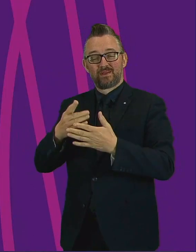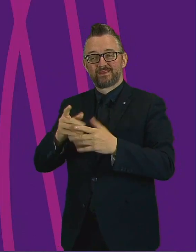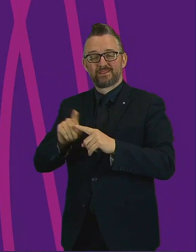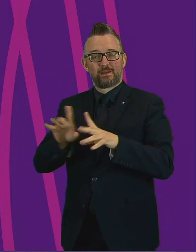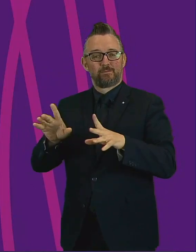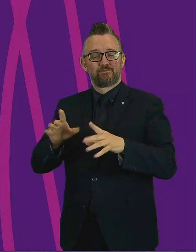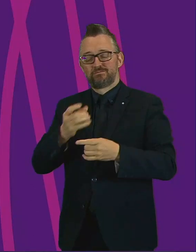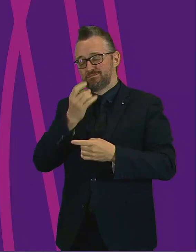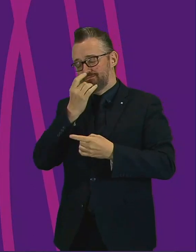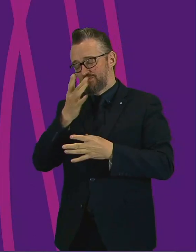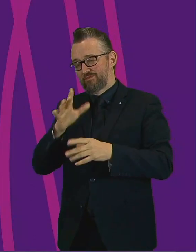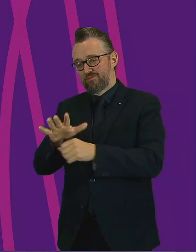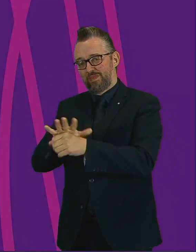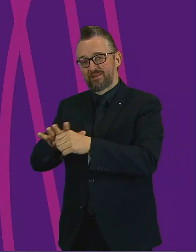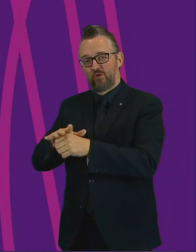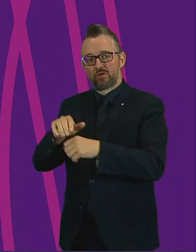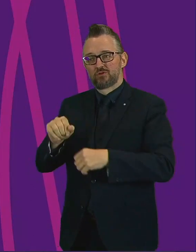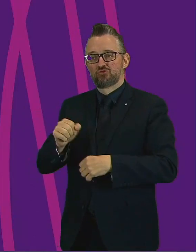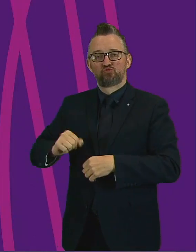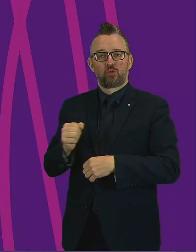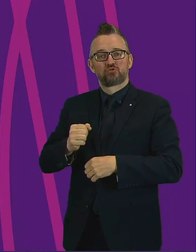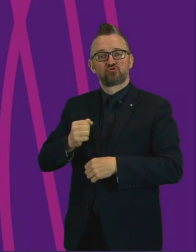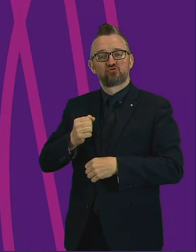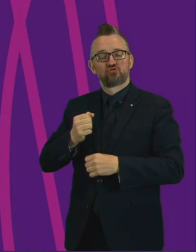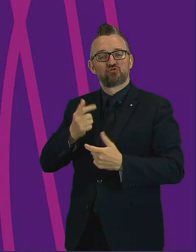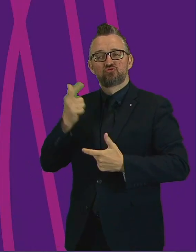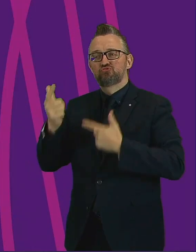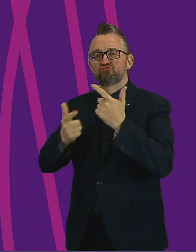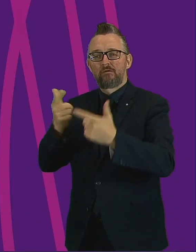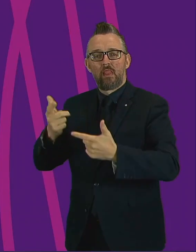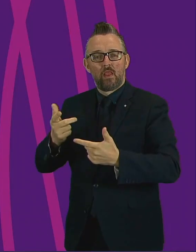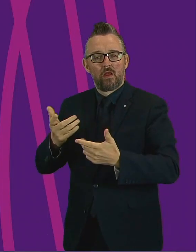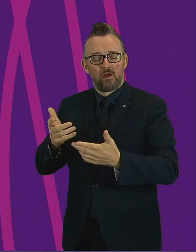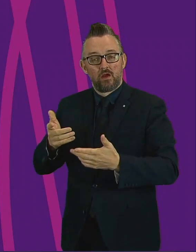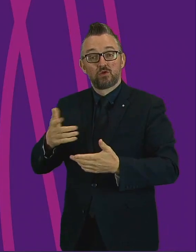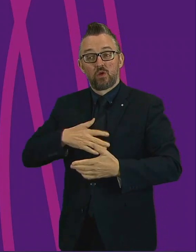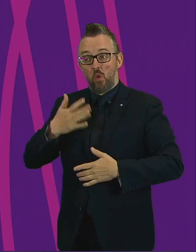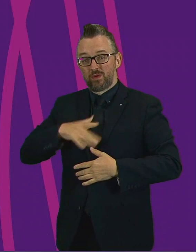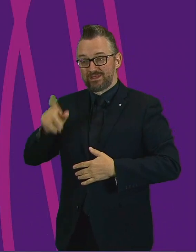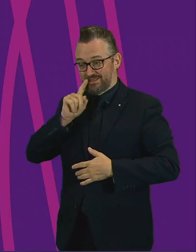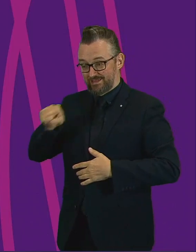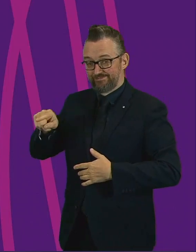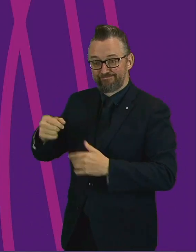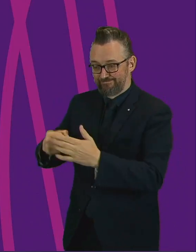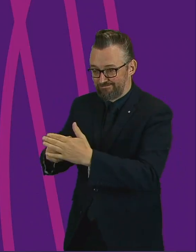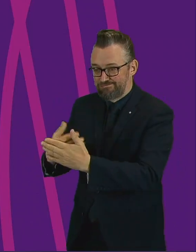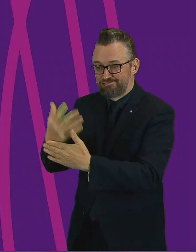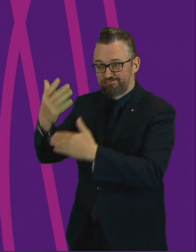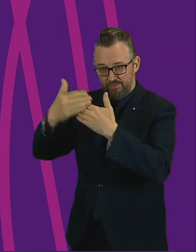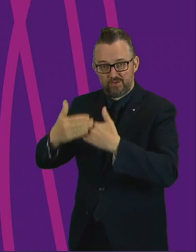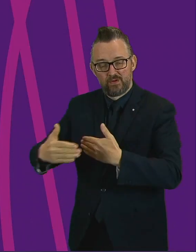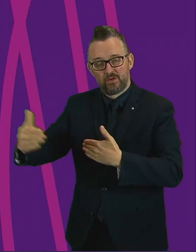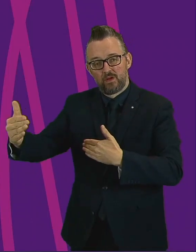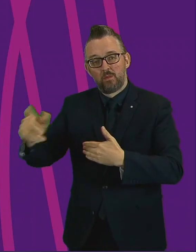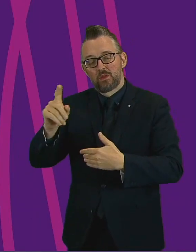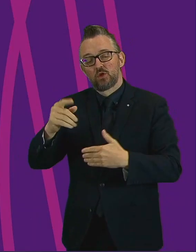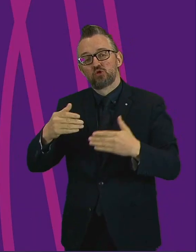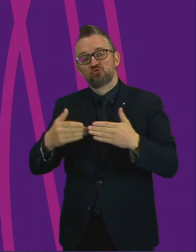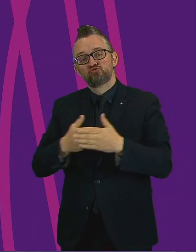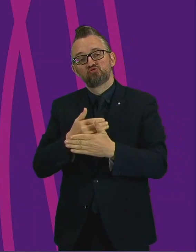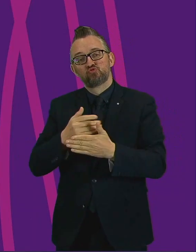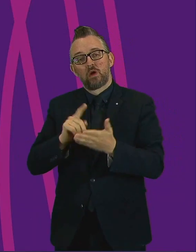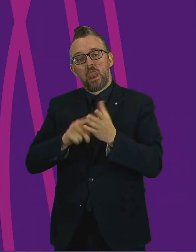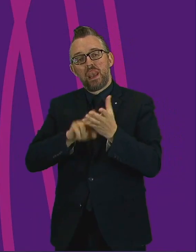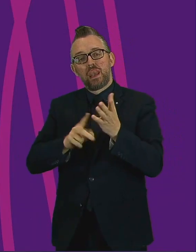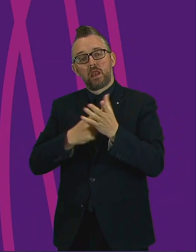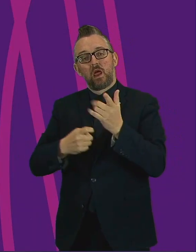of our tourist industry as well. So we all want to see that flourish in the period to come. The New Lanark Trust, like